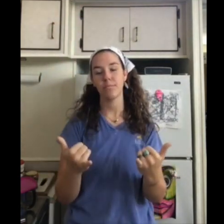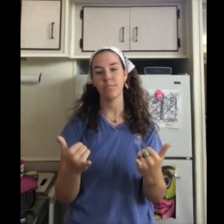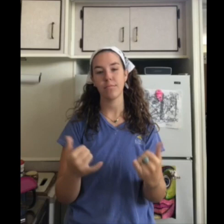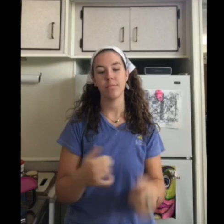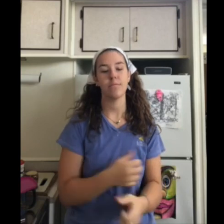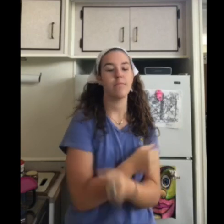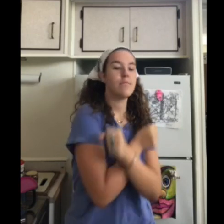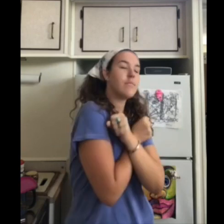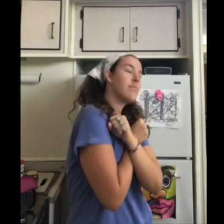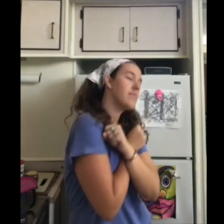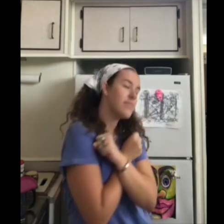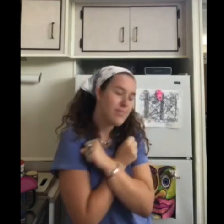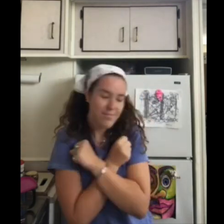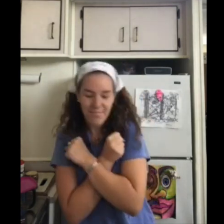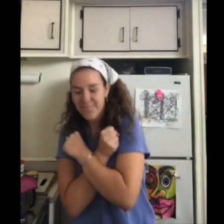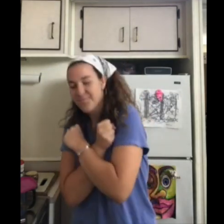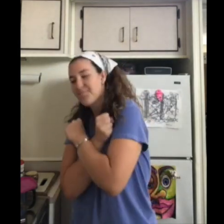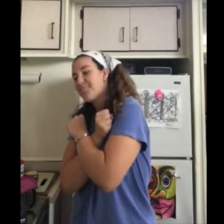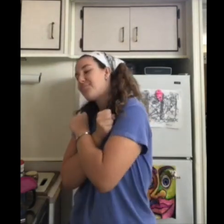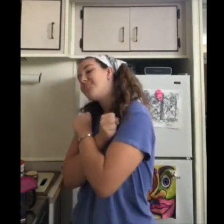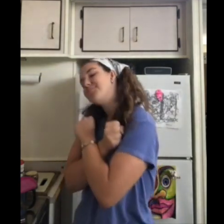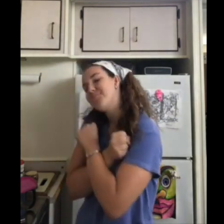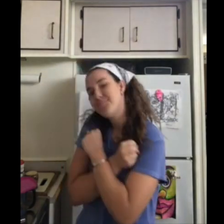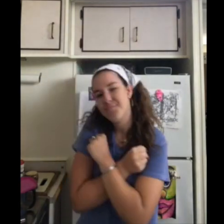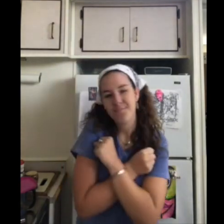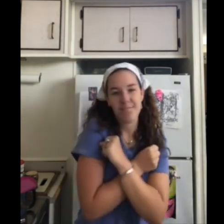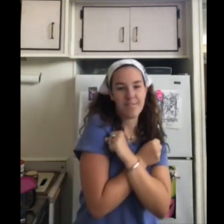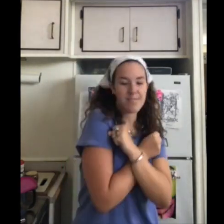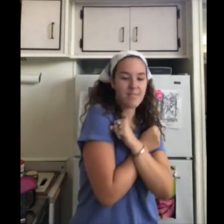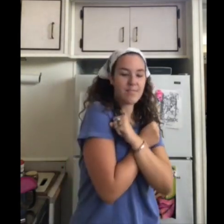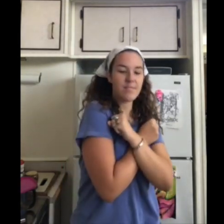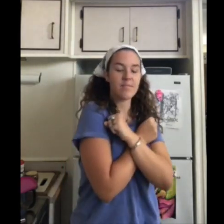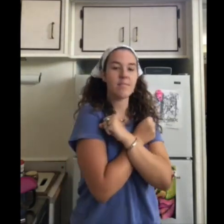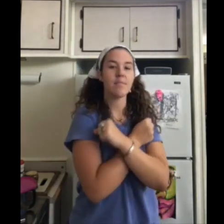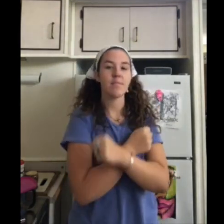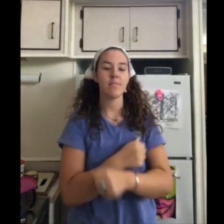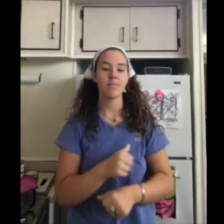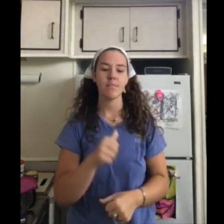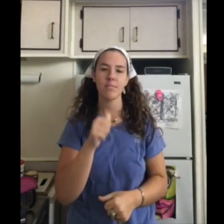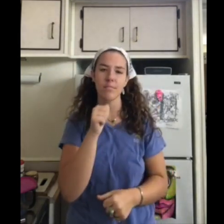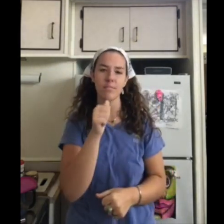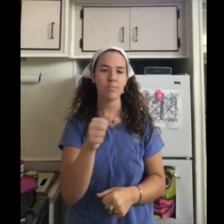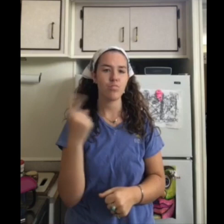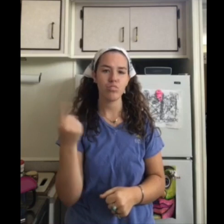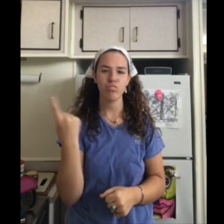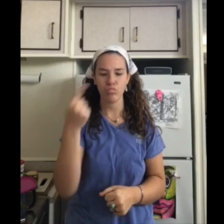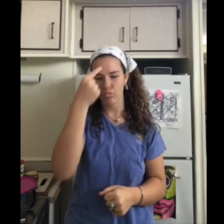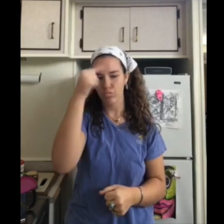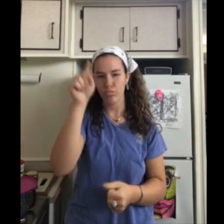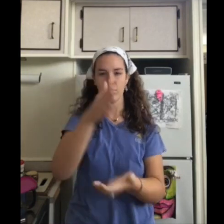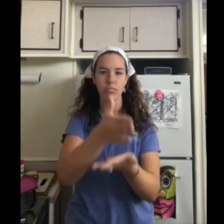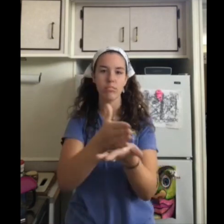the world needs now, sweet love is way. No, not just for some.